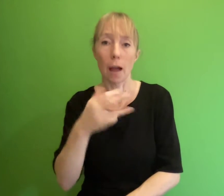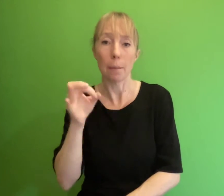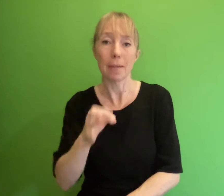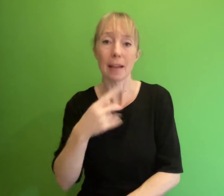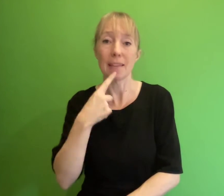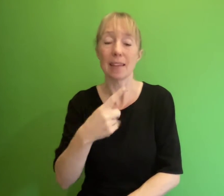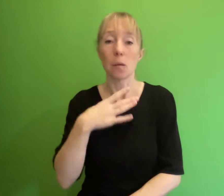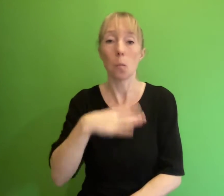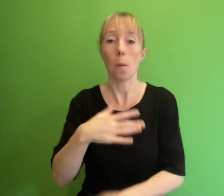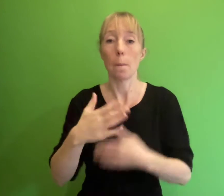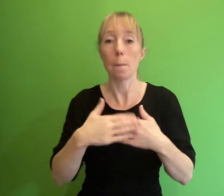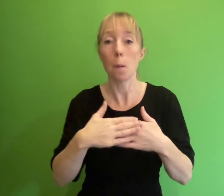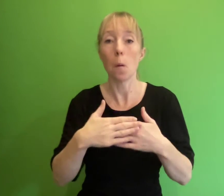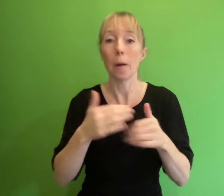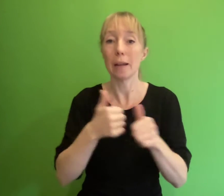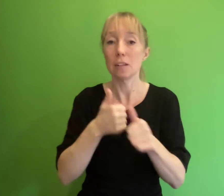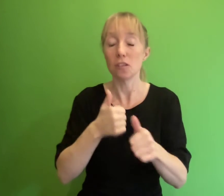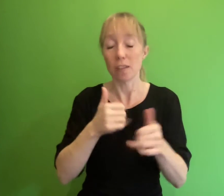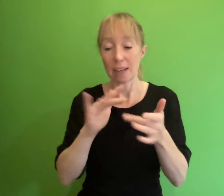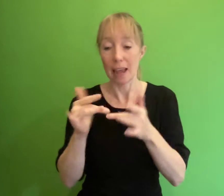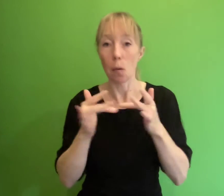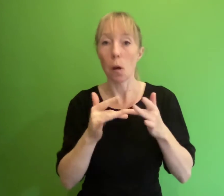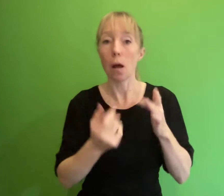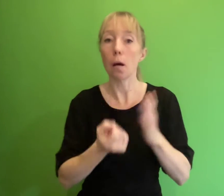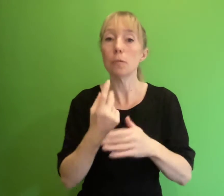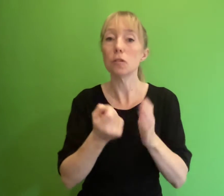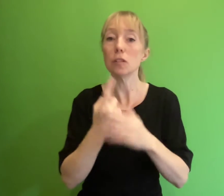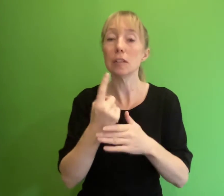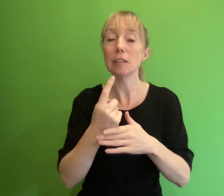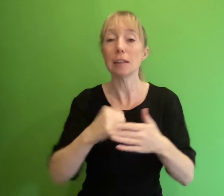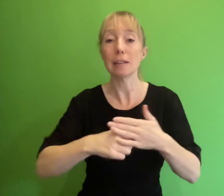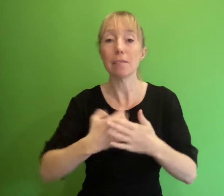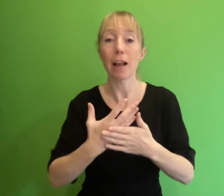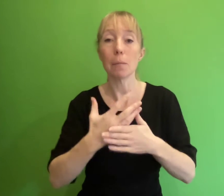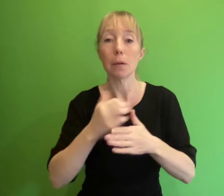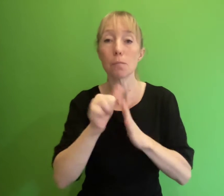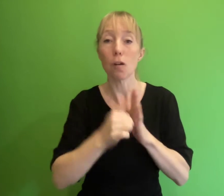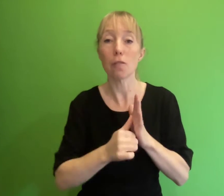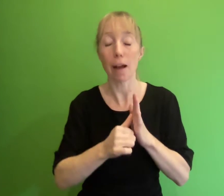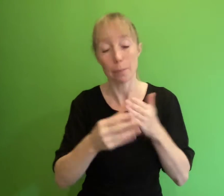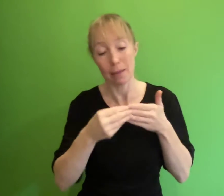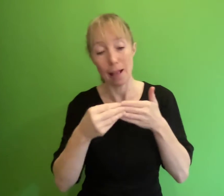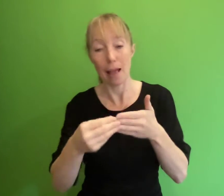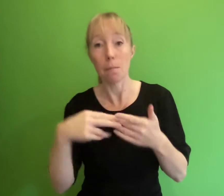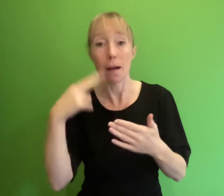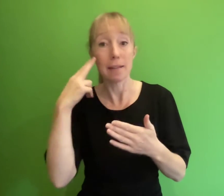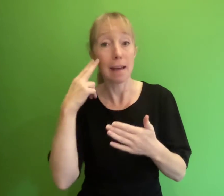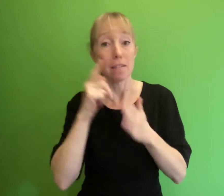network opportunities and development programs led by deaf and disabled writers and